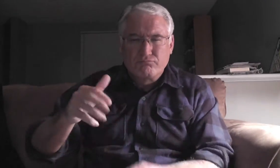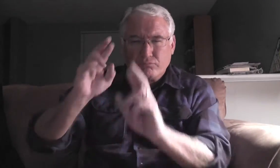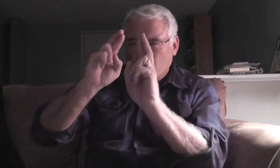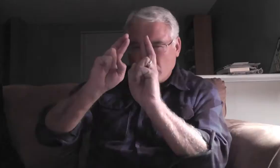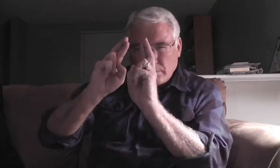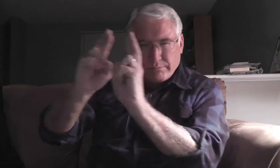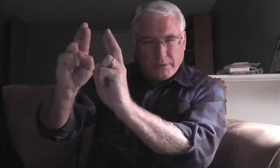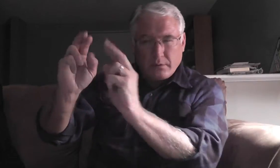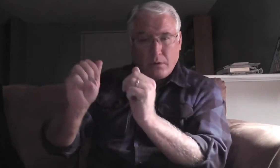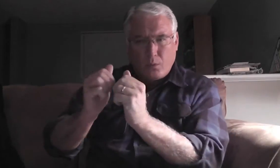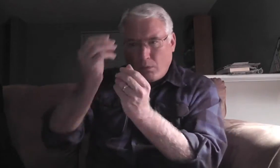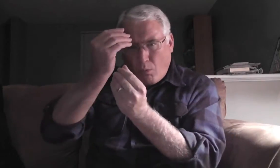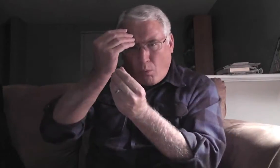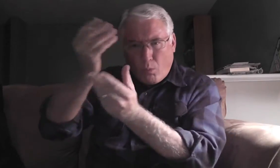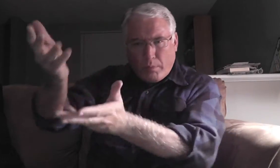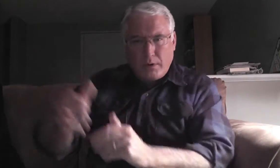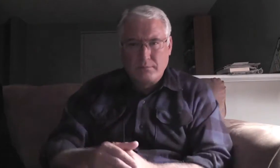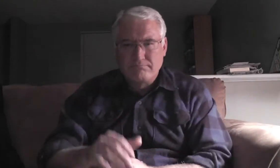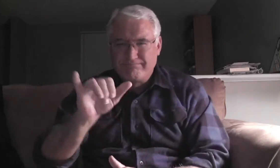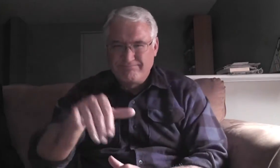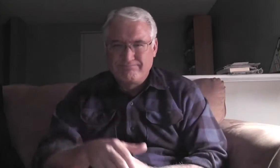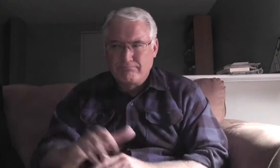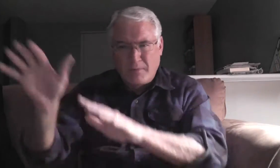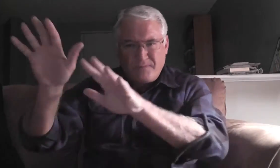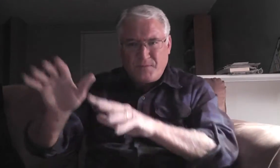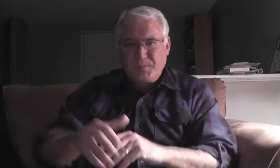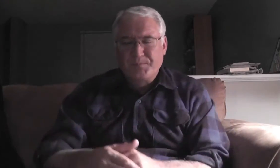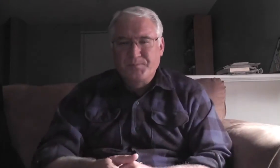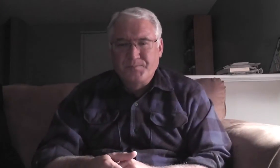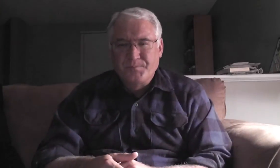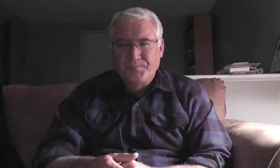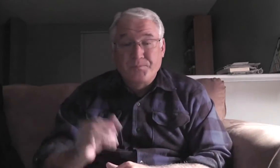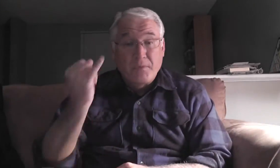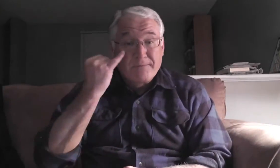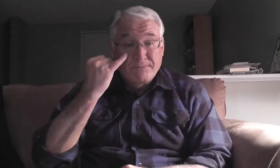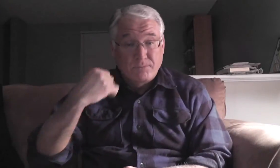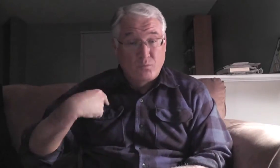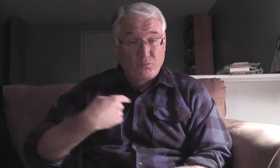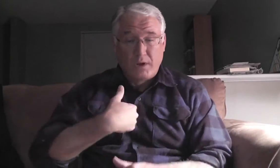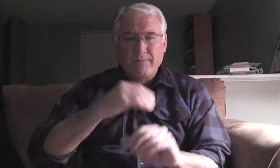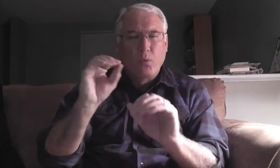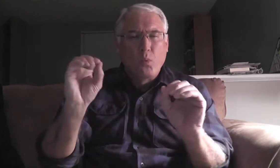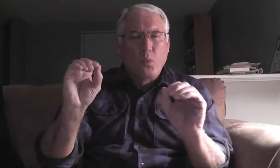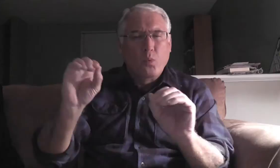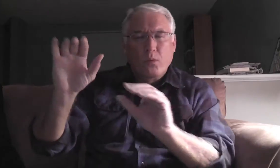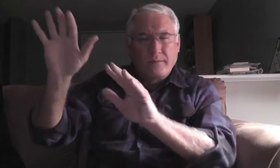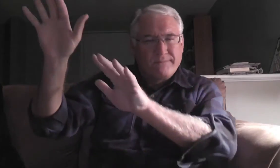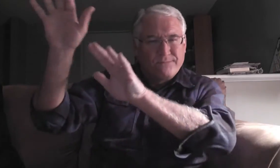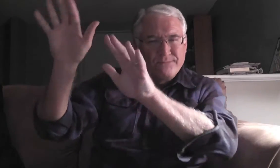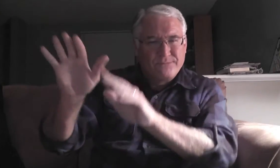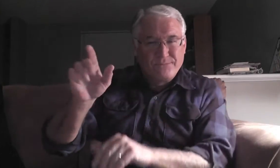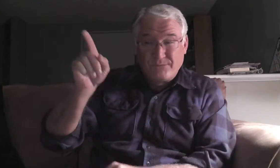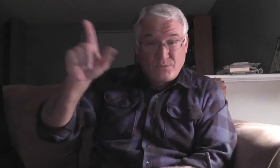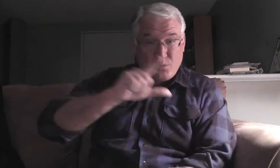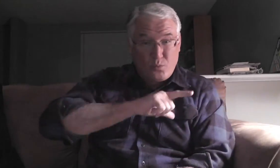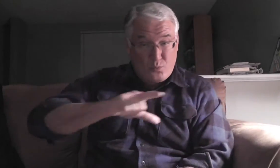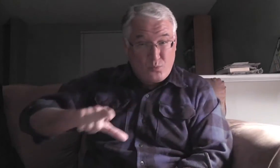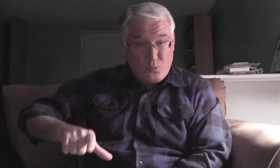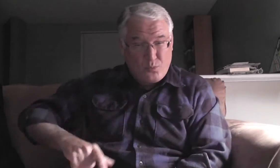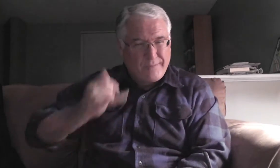case. What it means is all obedience, respect of the Lord. If we have no fear